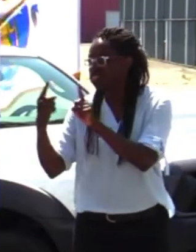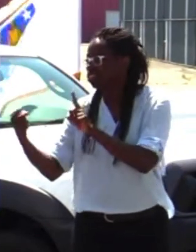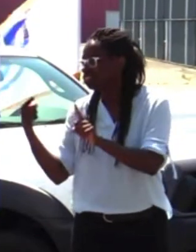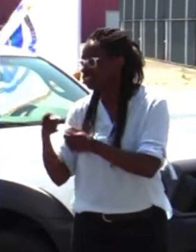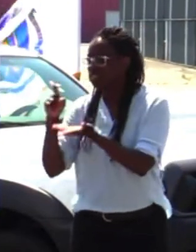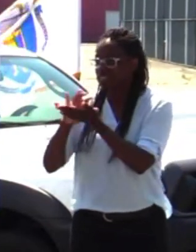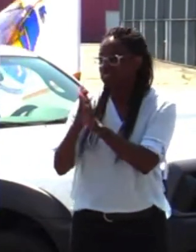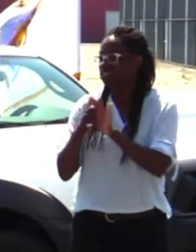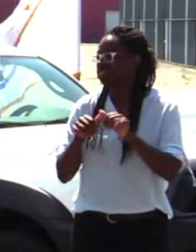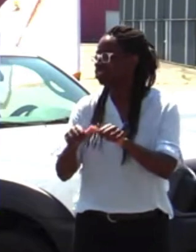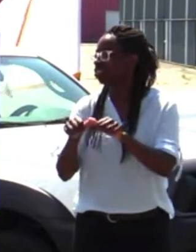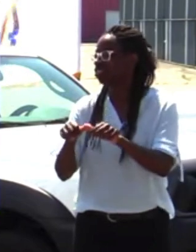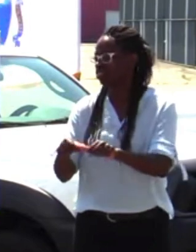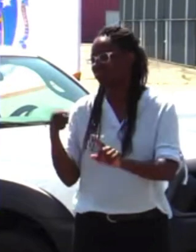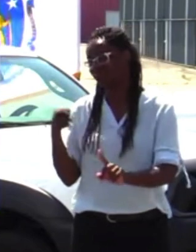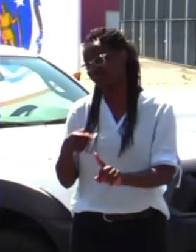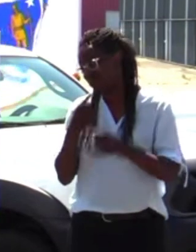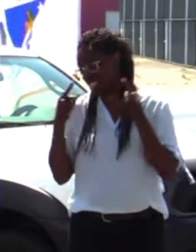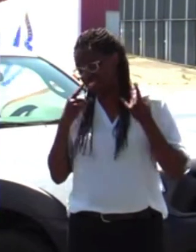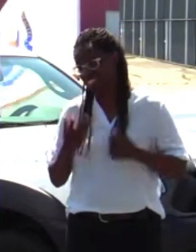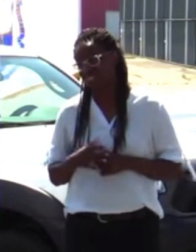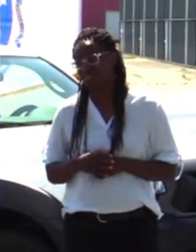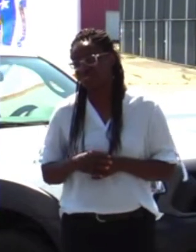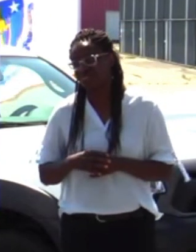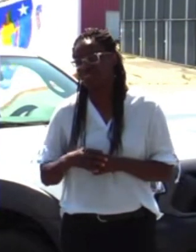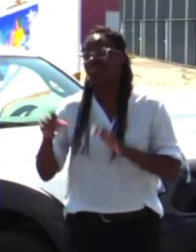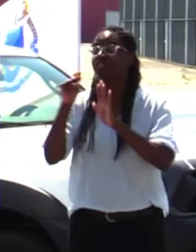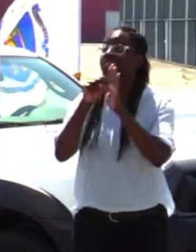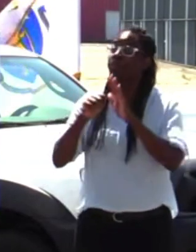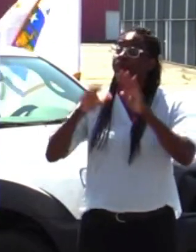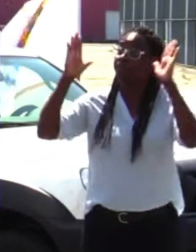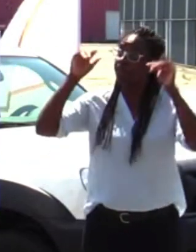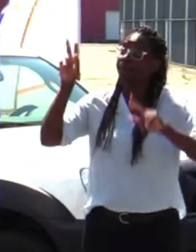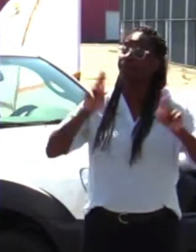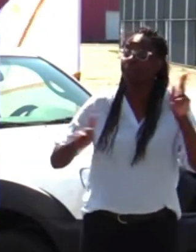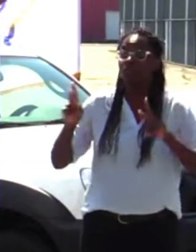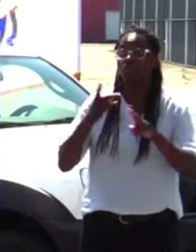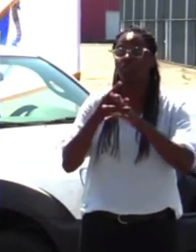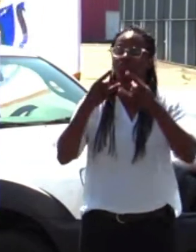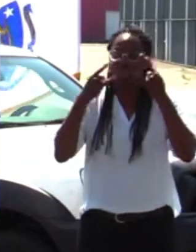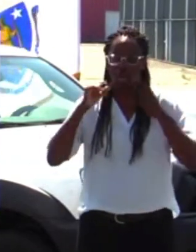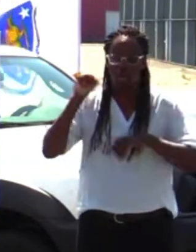perfectly appropriate for us to expect people to step up and wear a mask when they're out in public.